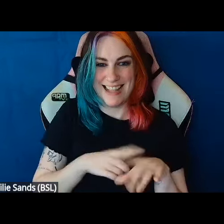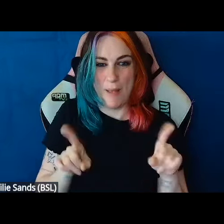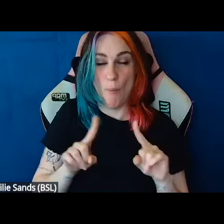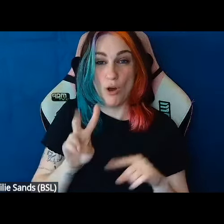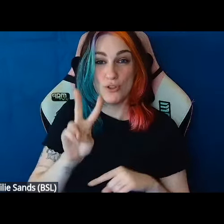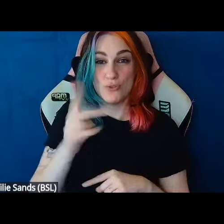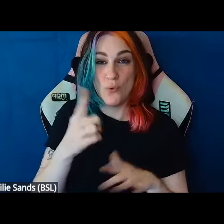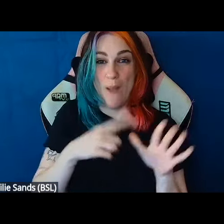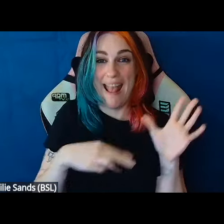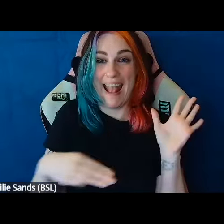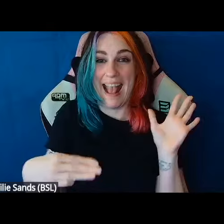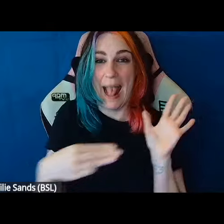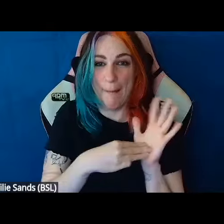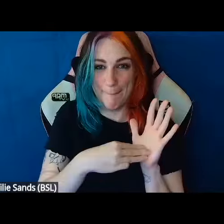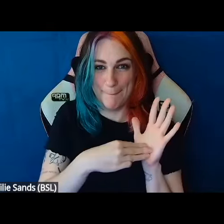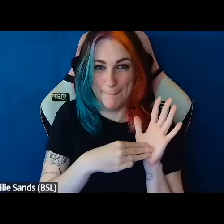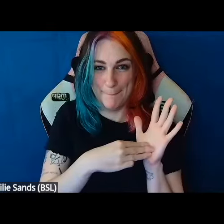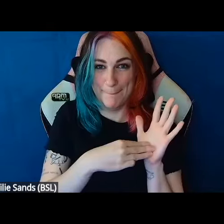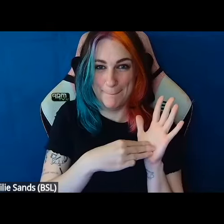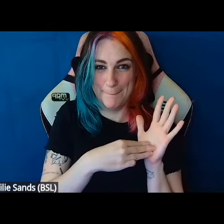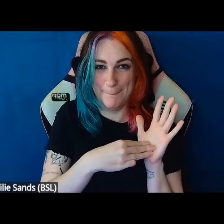a.m.